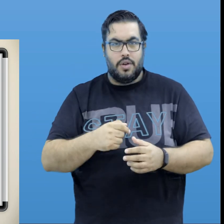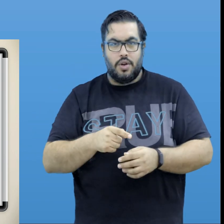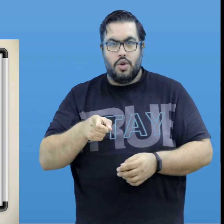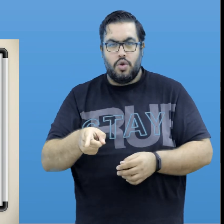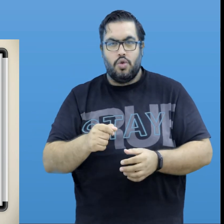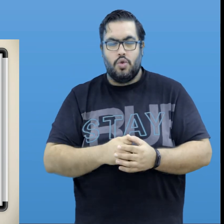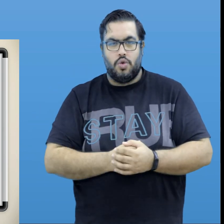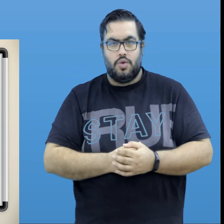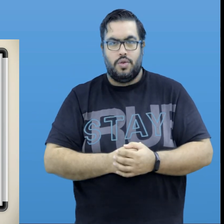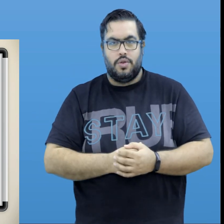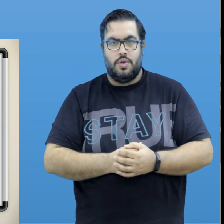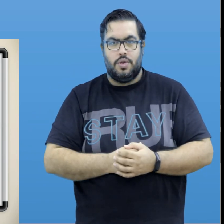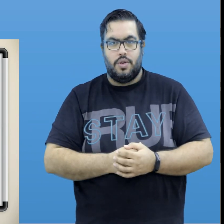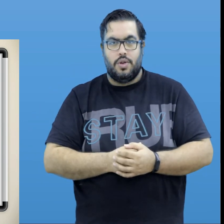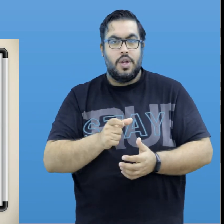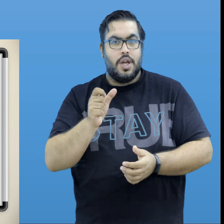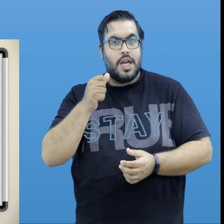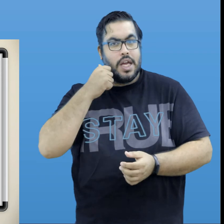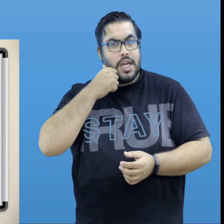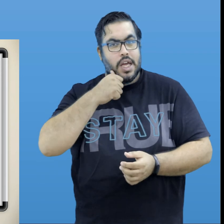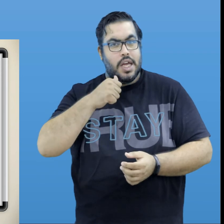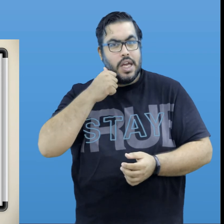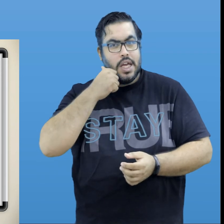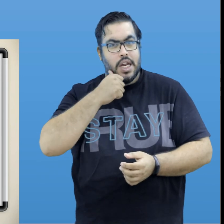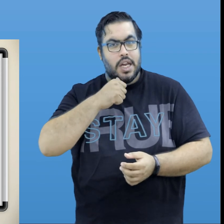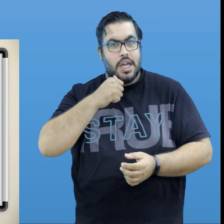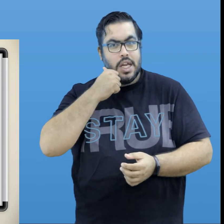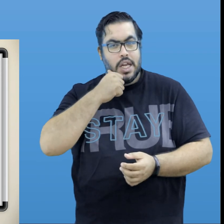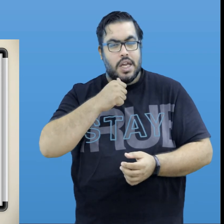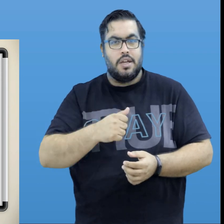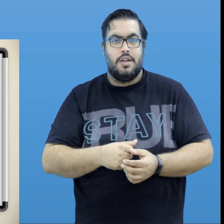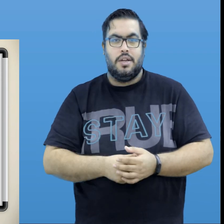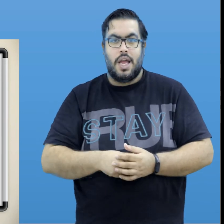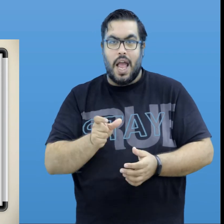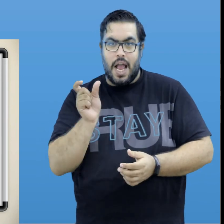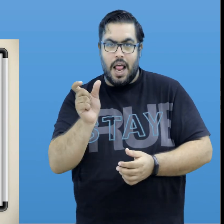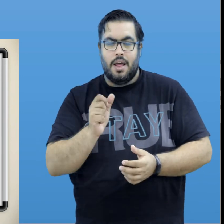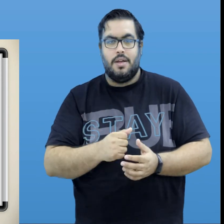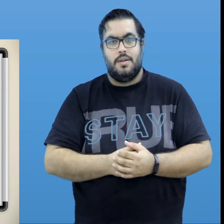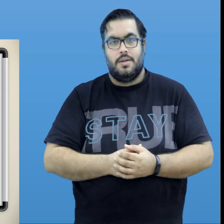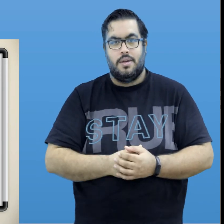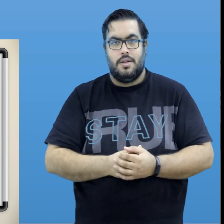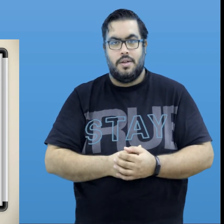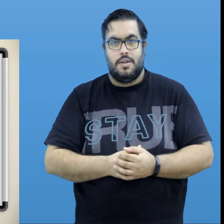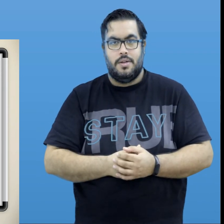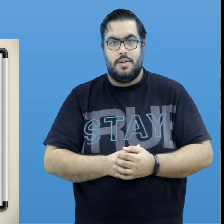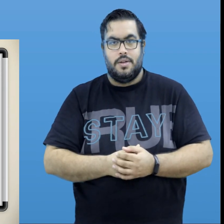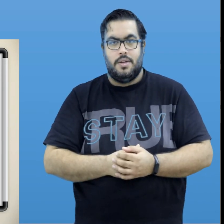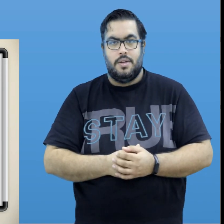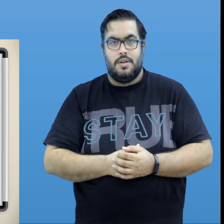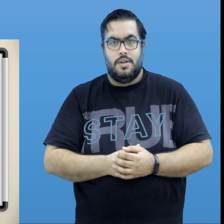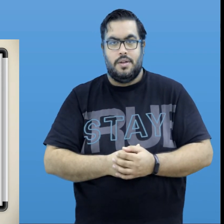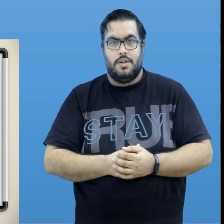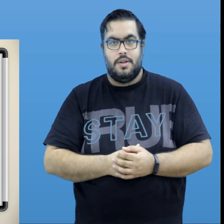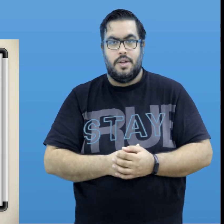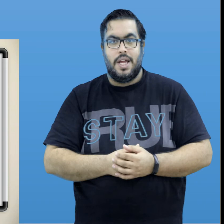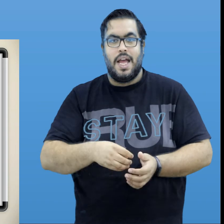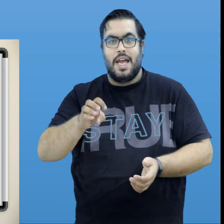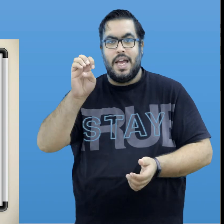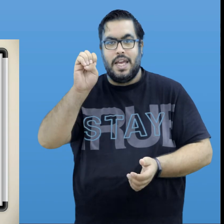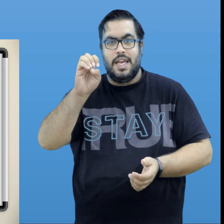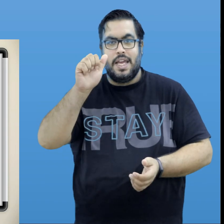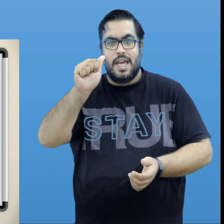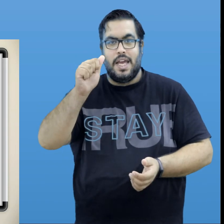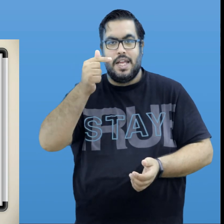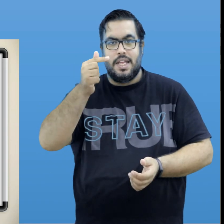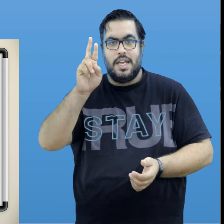to malnutrition. This is the translated meaning. This is how the full sentence should look like. Following a